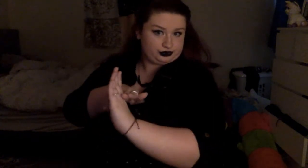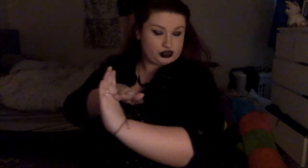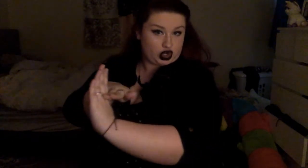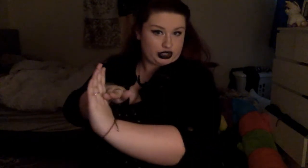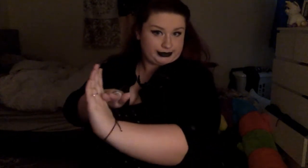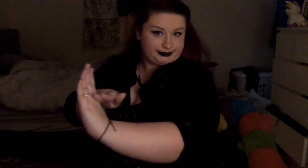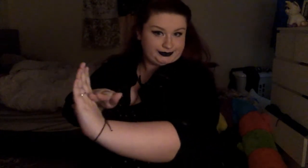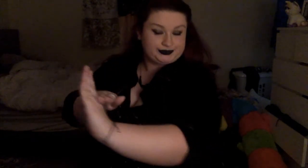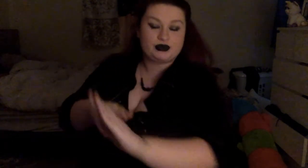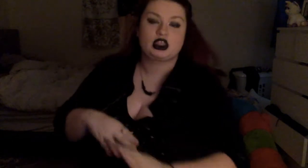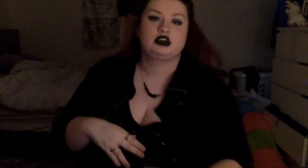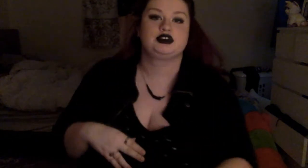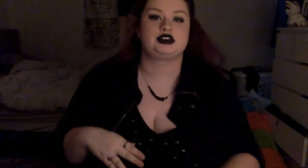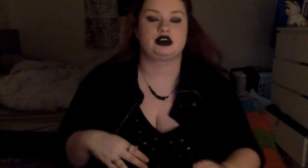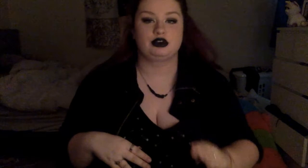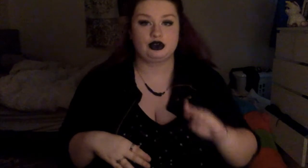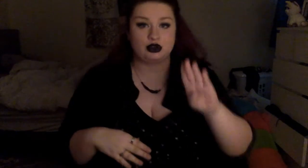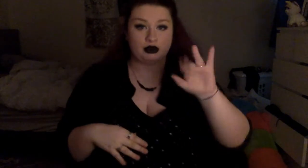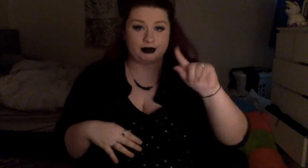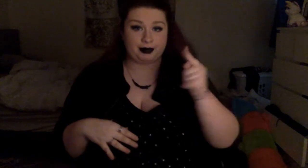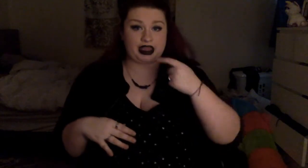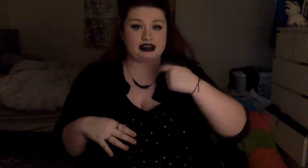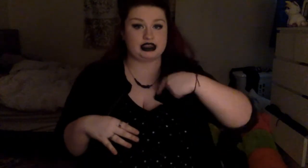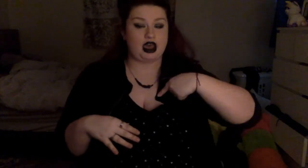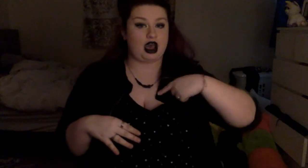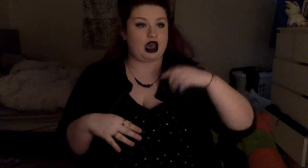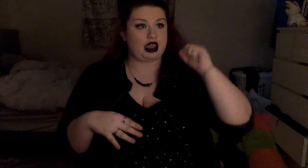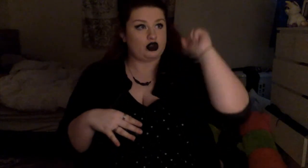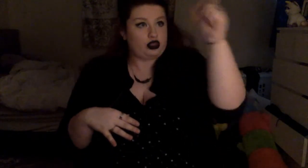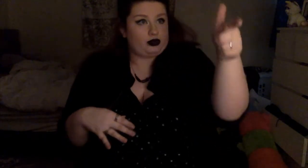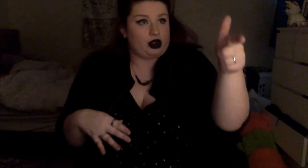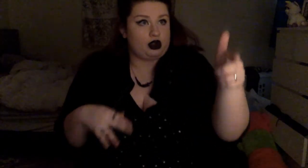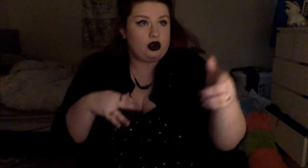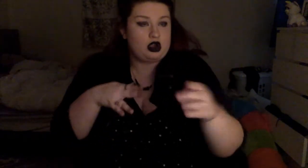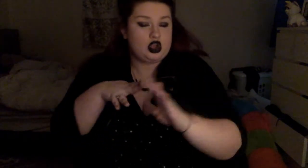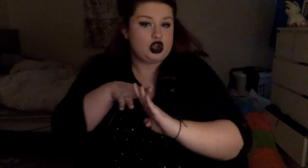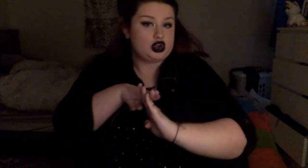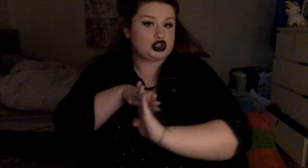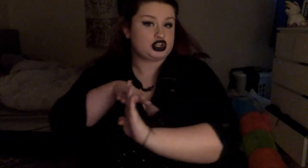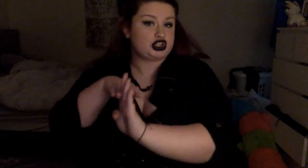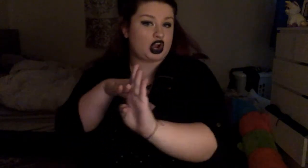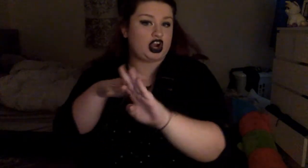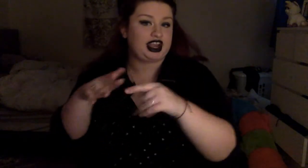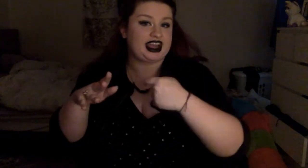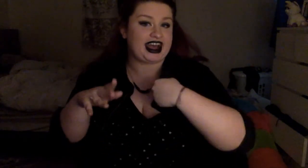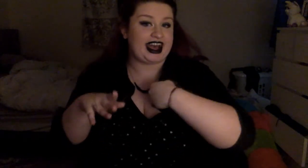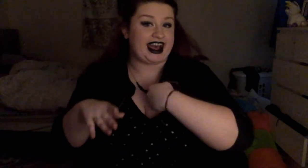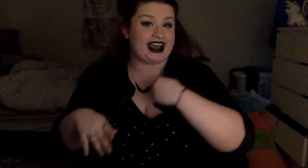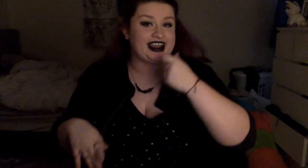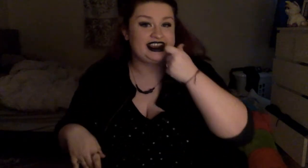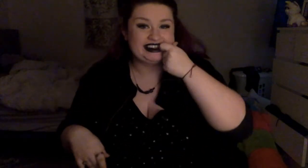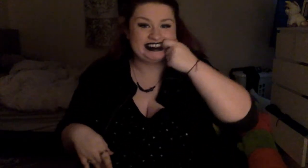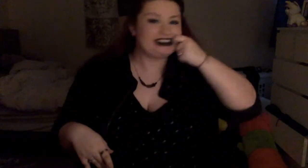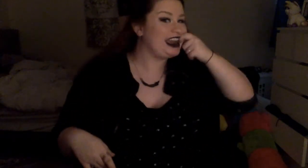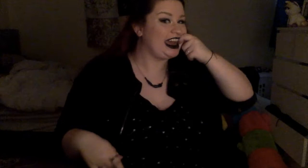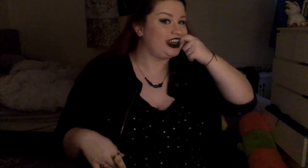shark. So, bait, I throw, shark, I